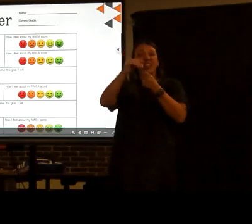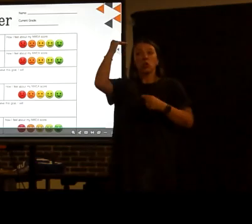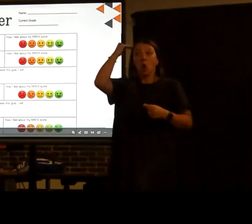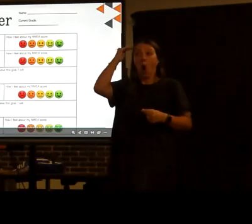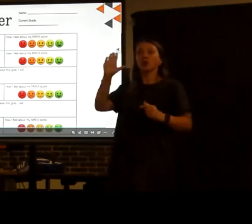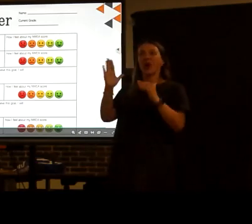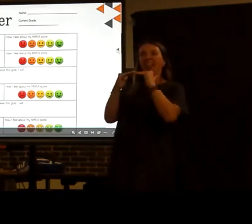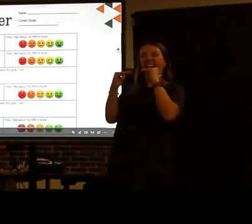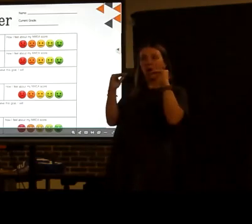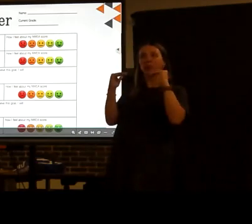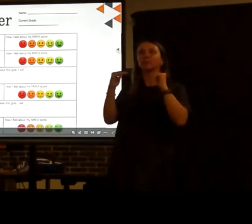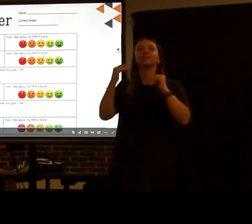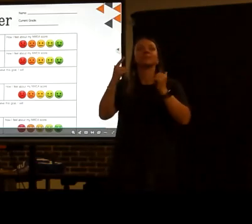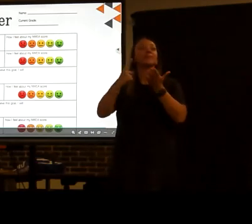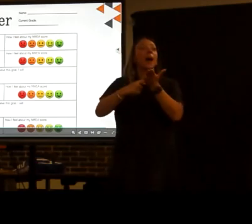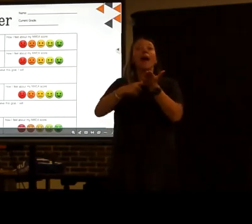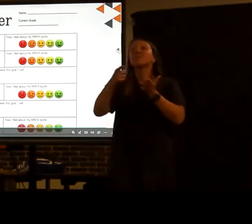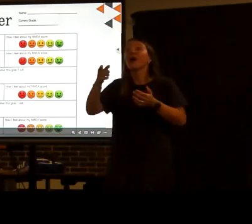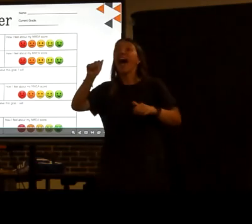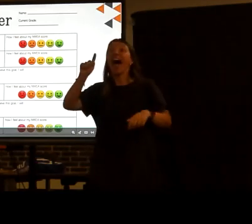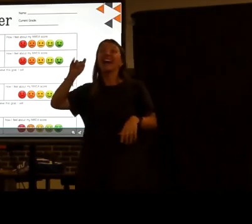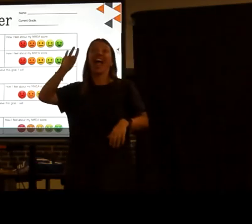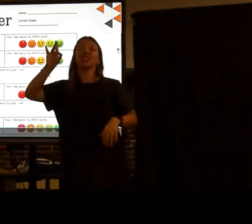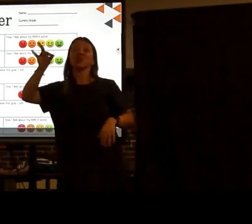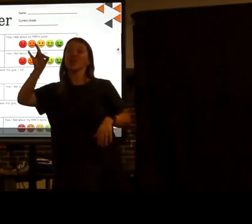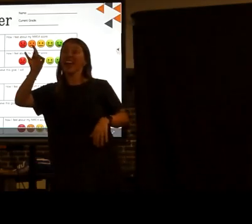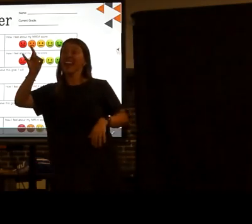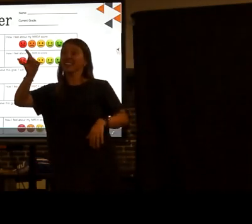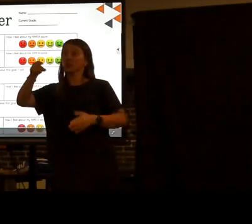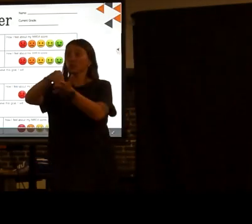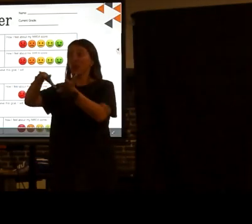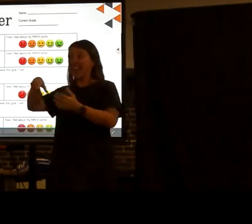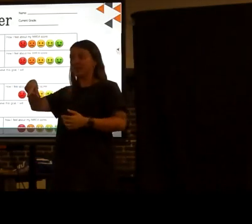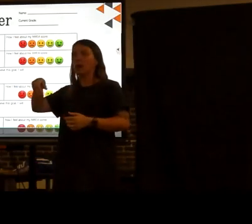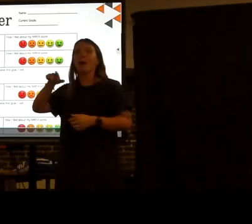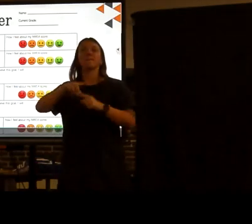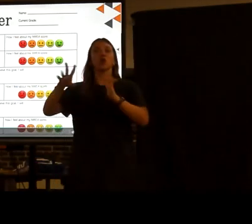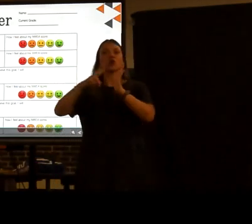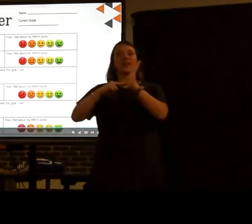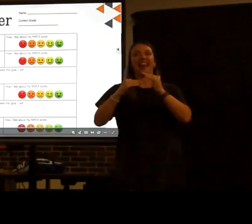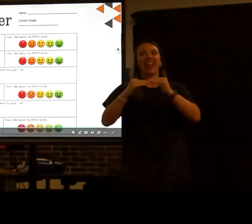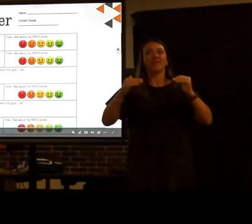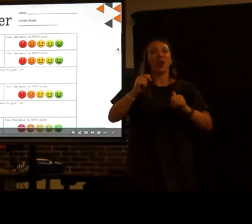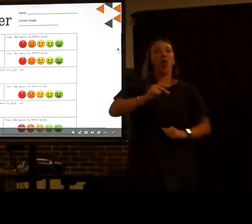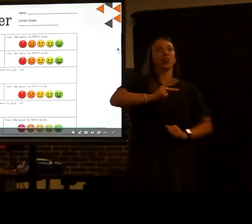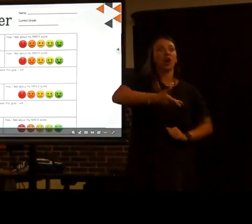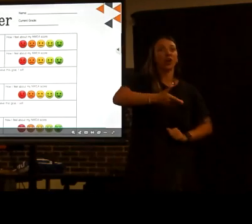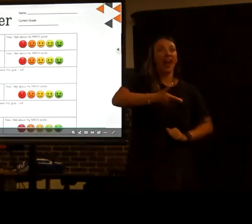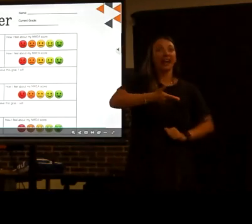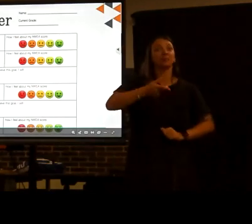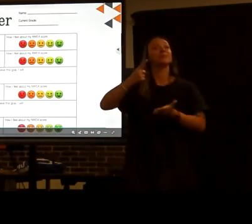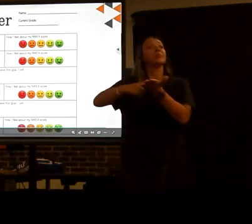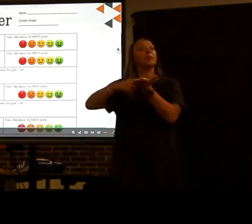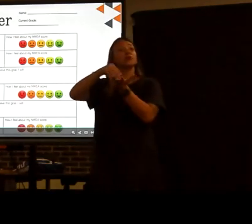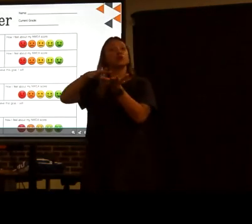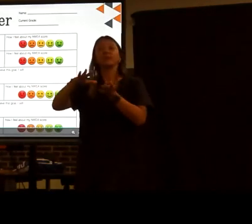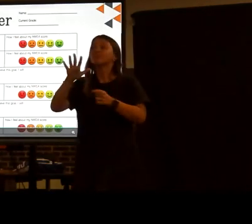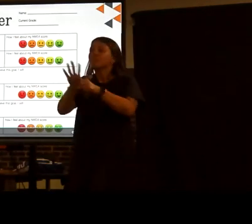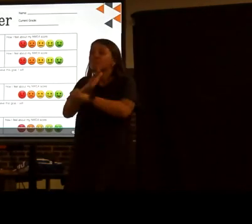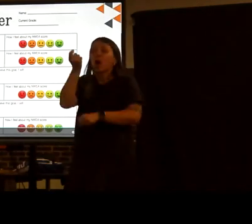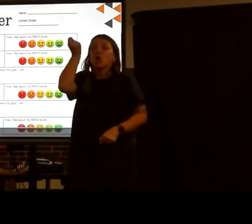Recently and from the past, a lot of students might know their level and sometimes, they don't know their level. They might be at 3rd